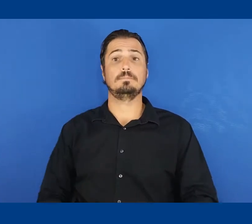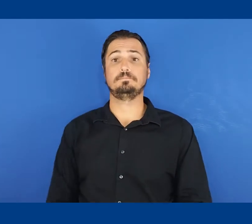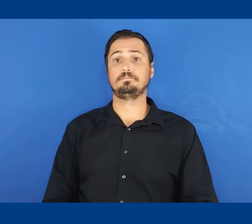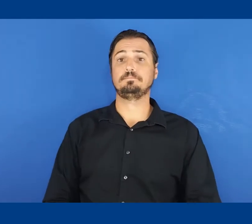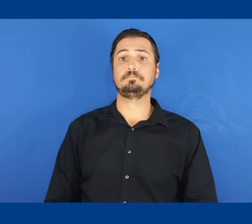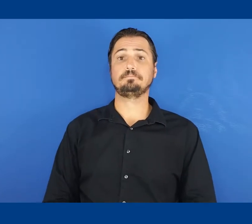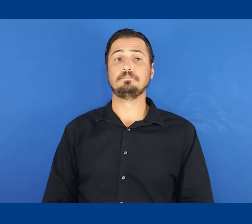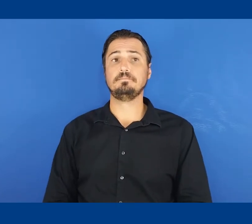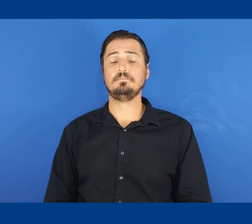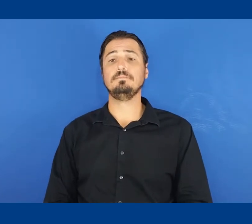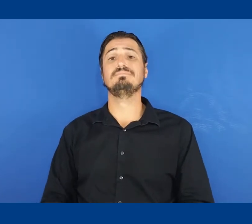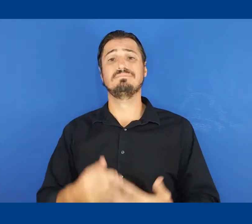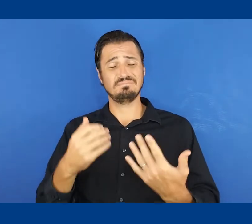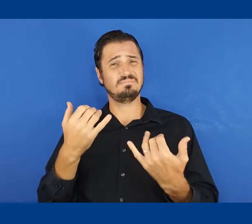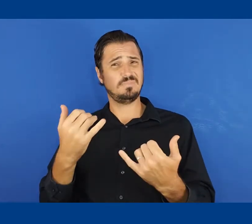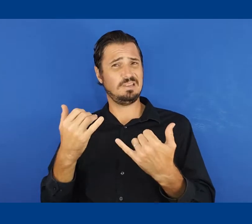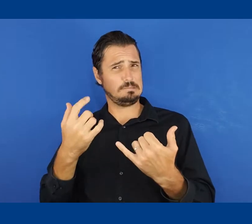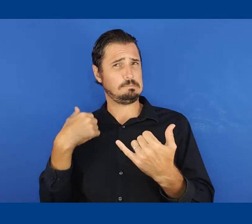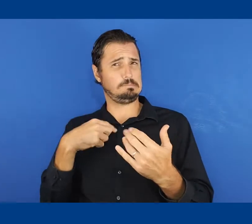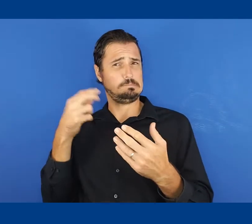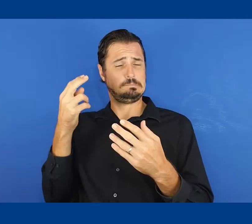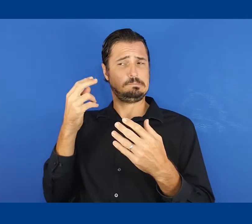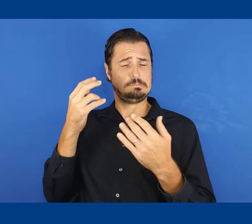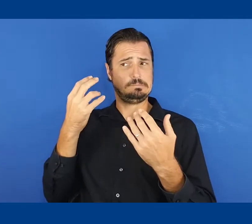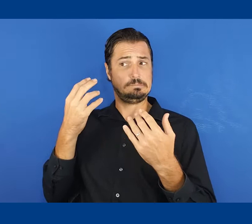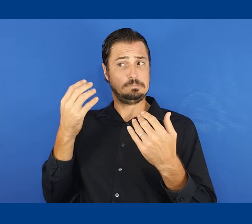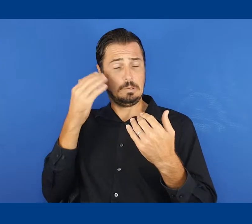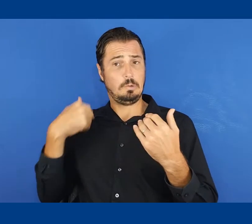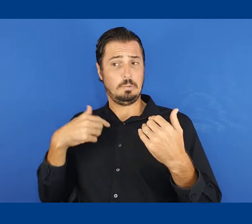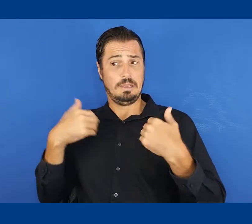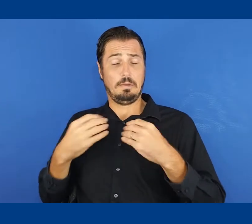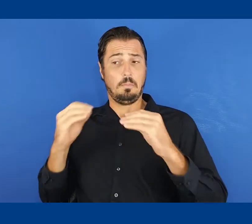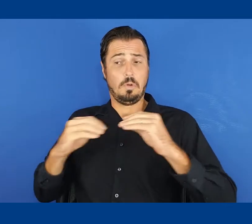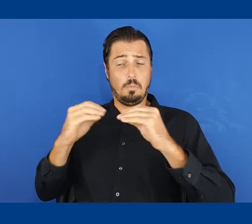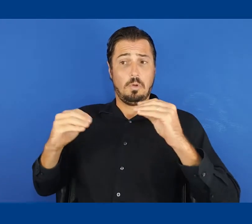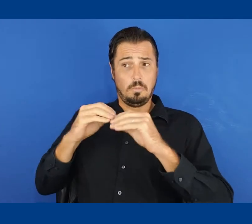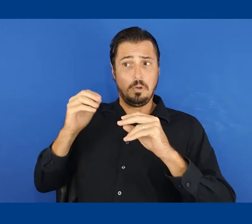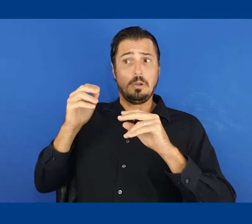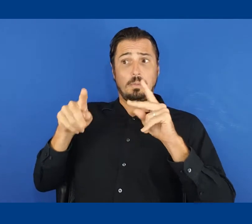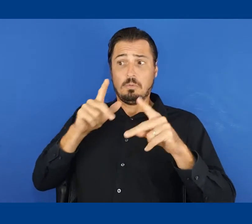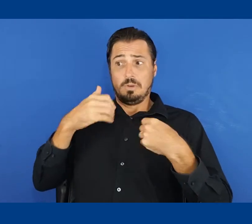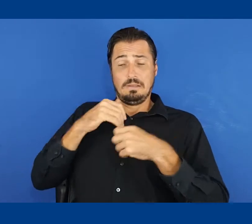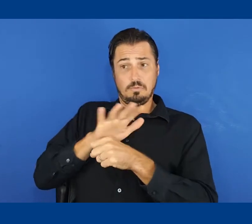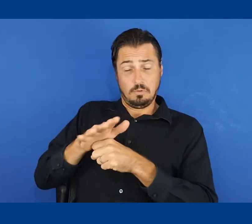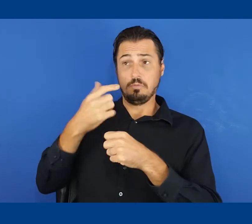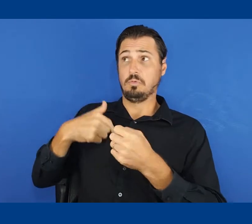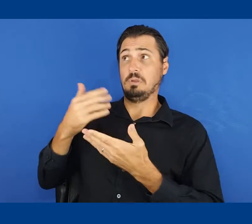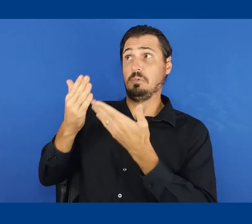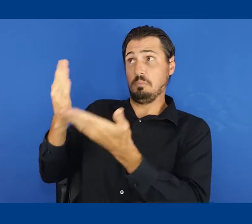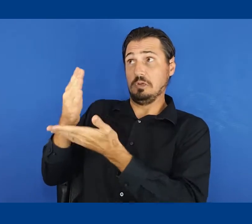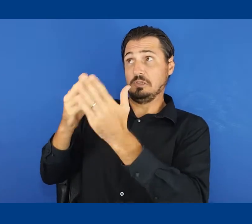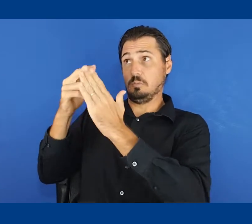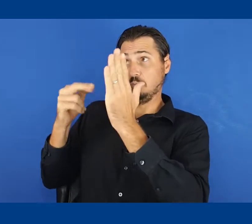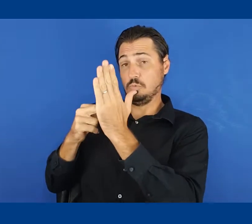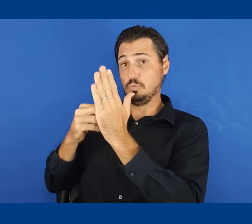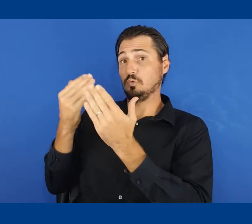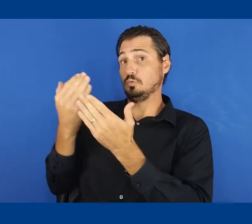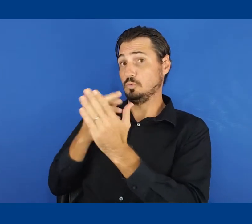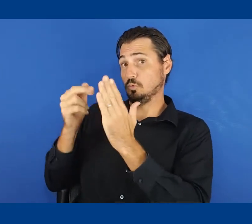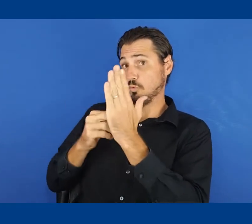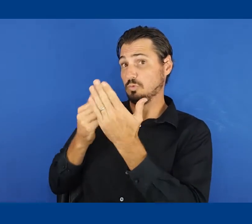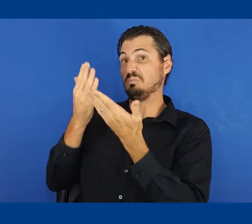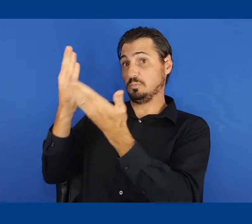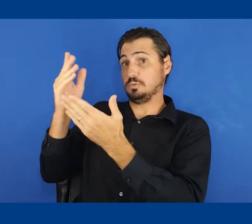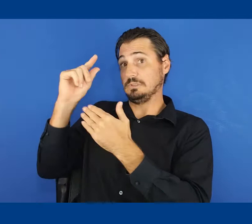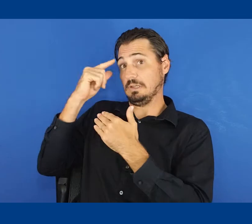kauai.gov/COVID-19. In view of the increasing case numbers, our Kauai Emergency Management Team proposed rules to the Governor. We are pleased that Governor Ige